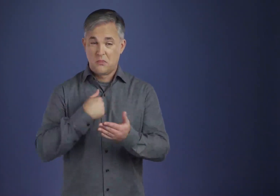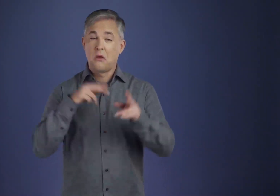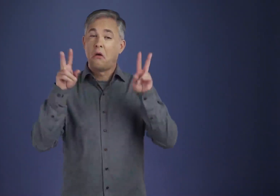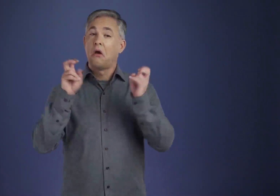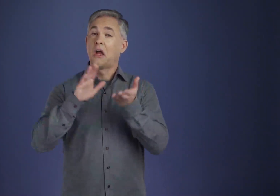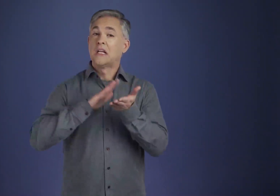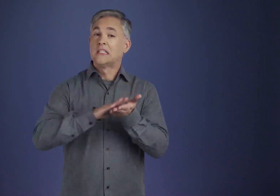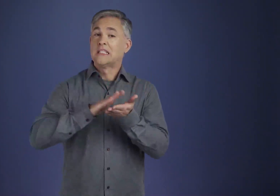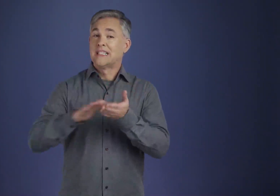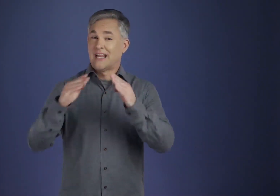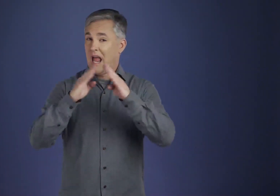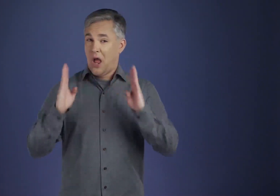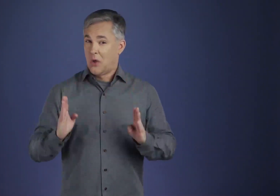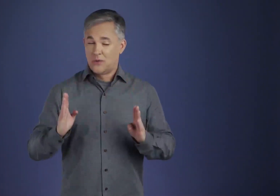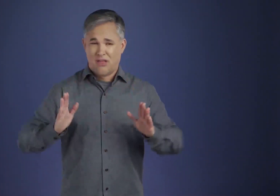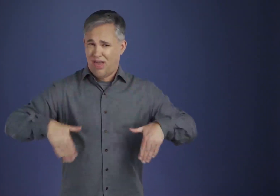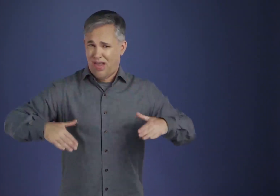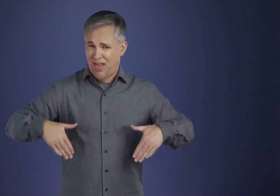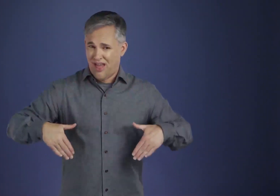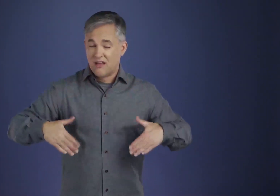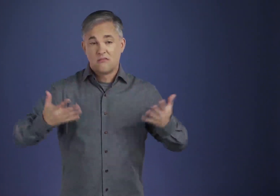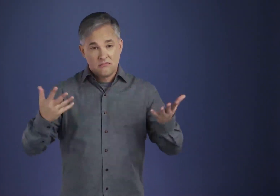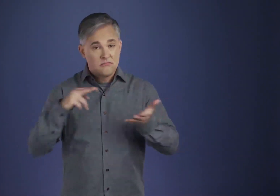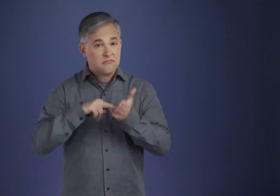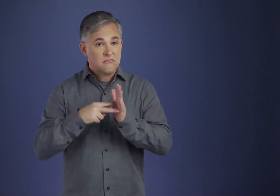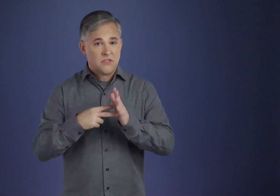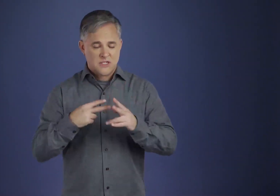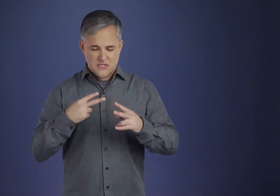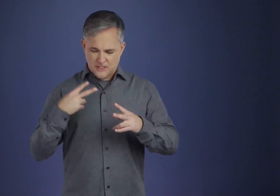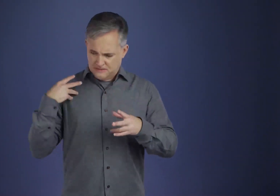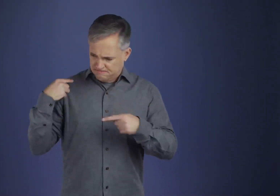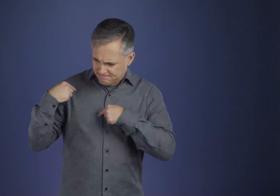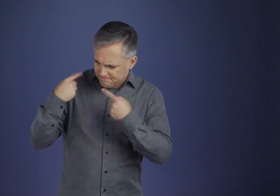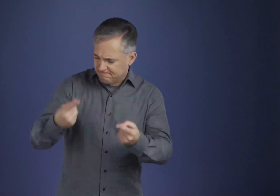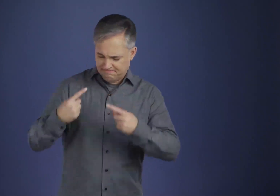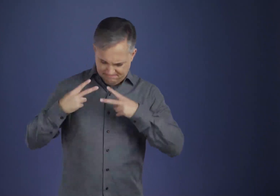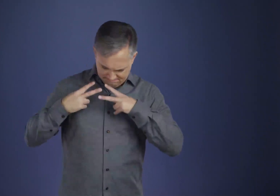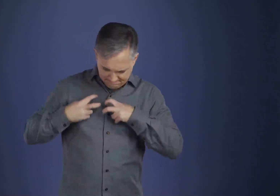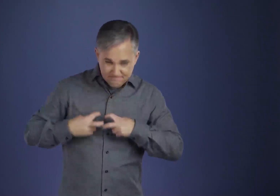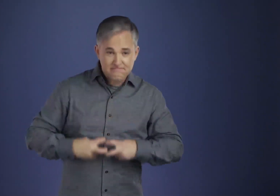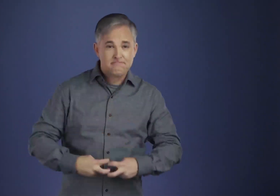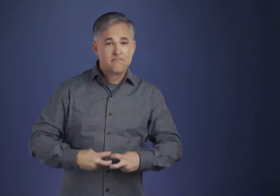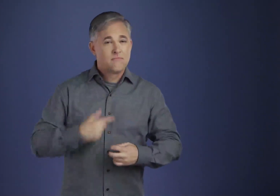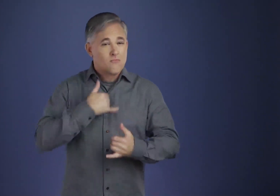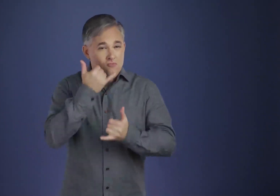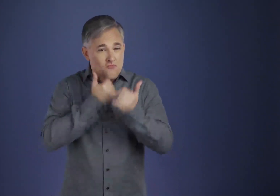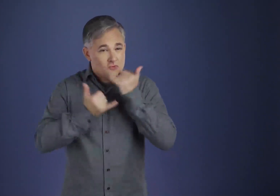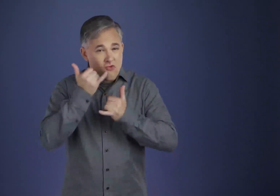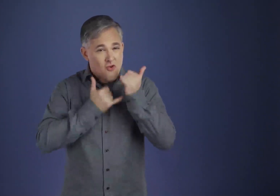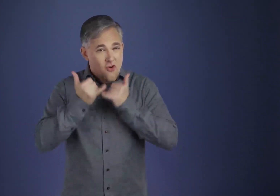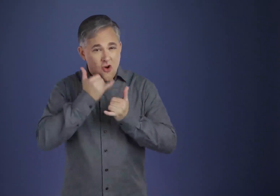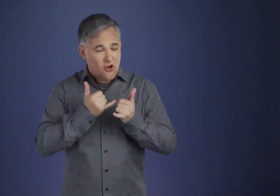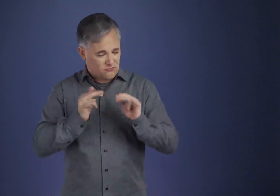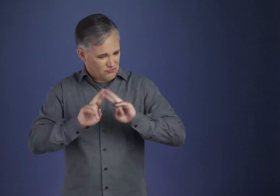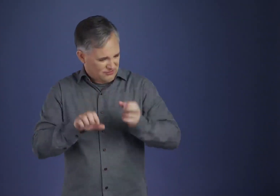The fact was, we really hadn't cleaned house so that the grace of God could enter us and expel the